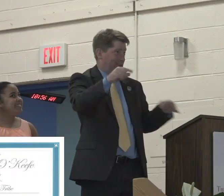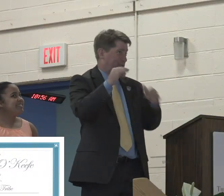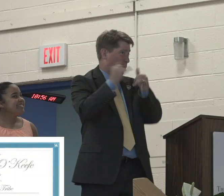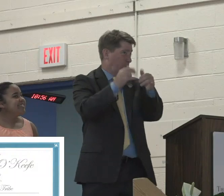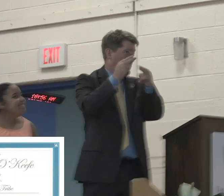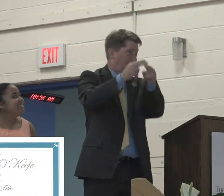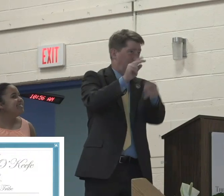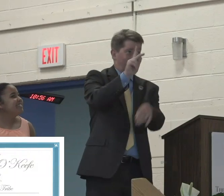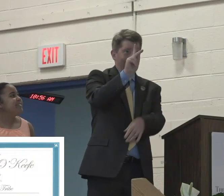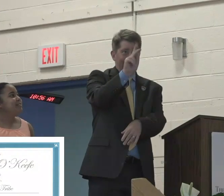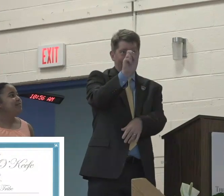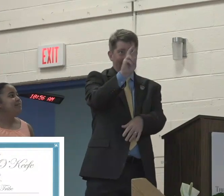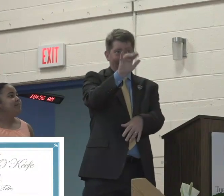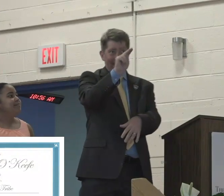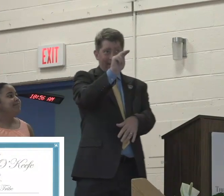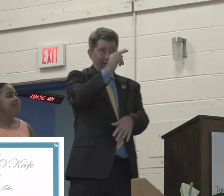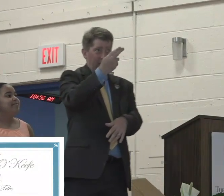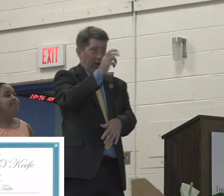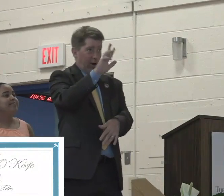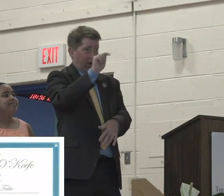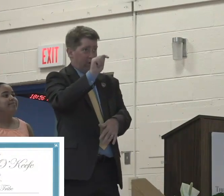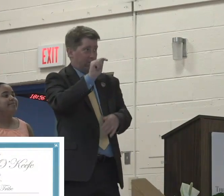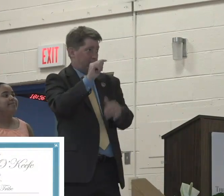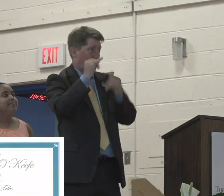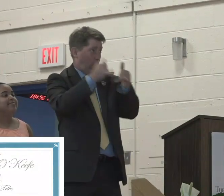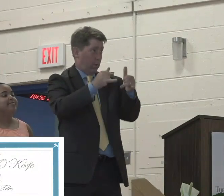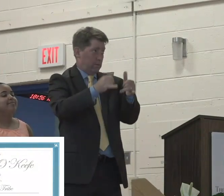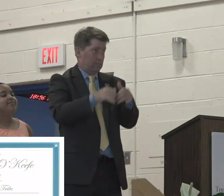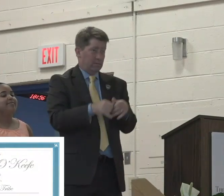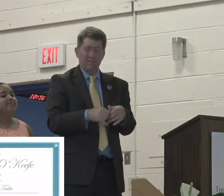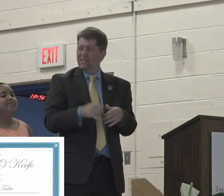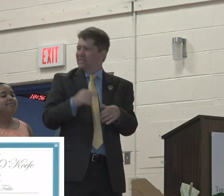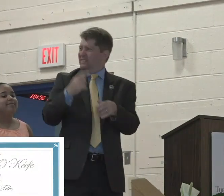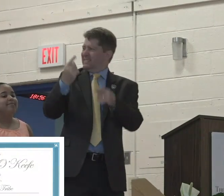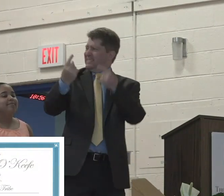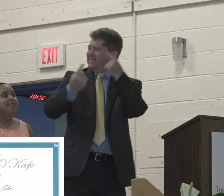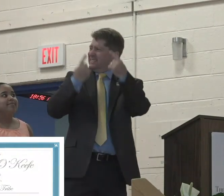Okay, so this award is called the Kevin Hart Award.